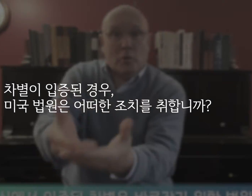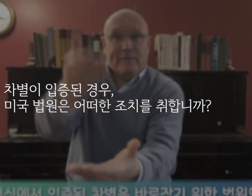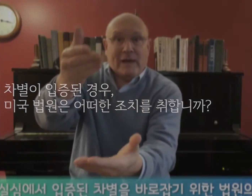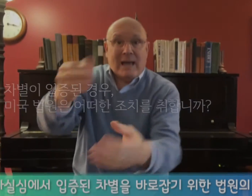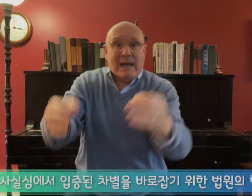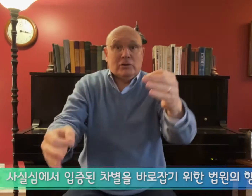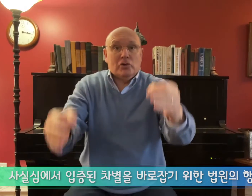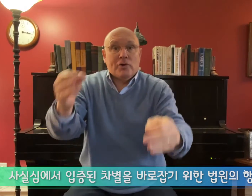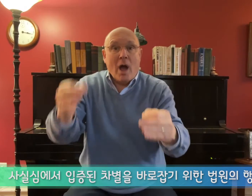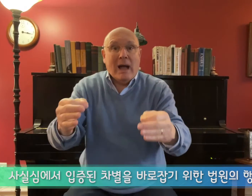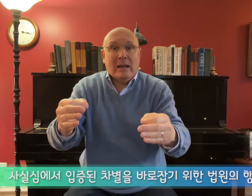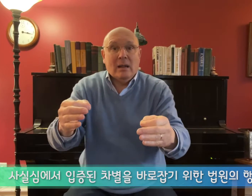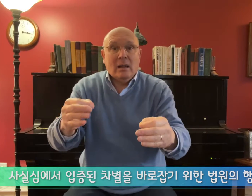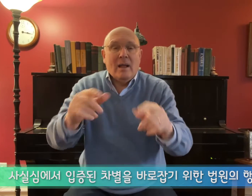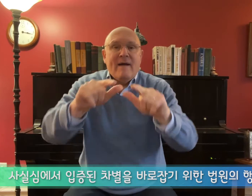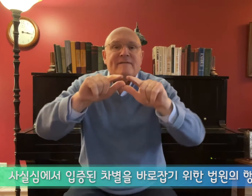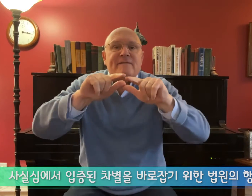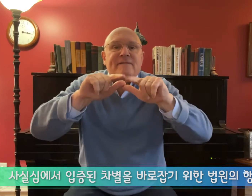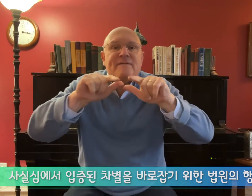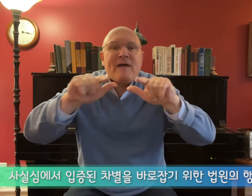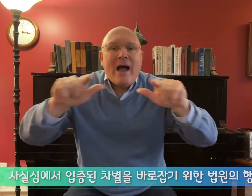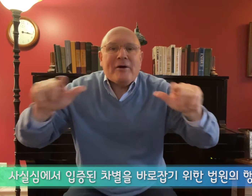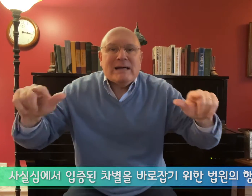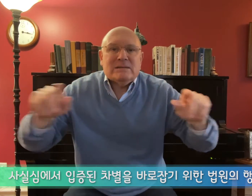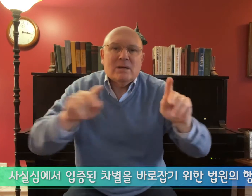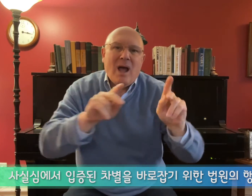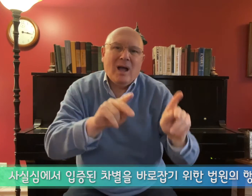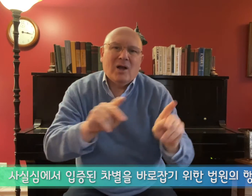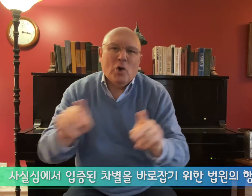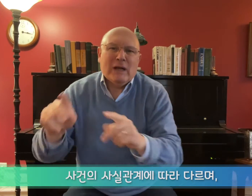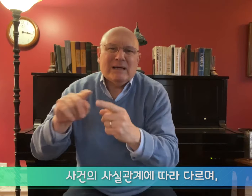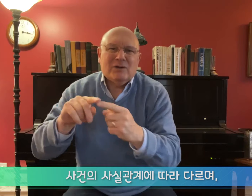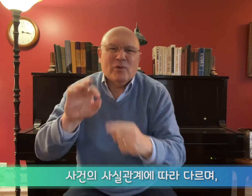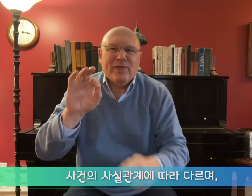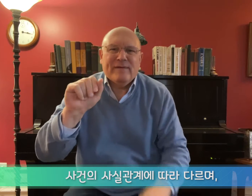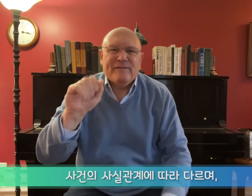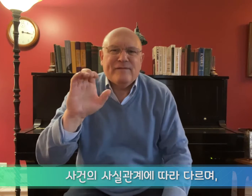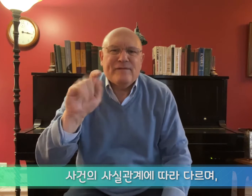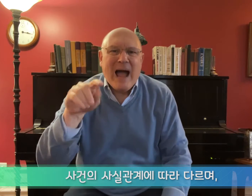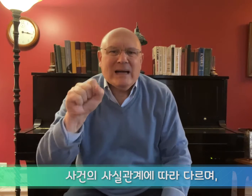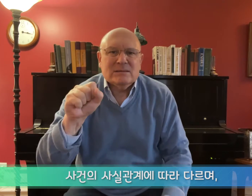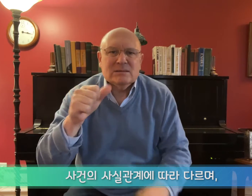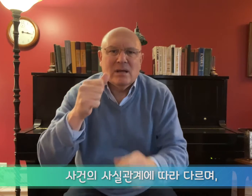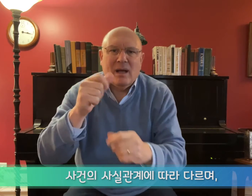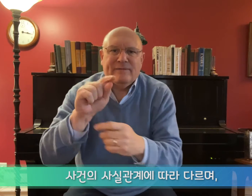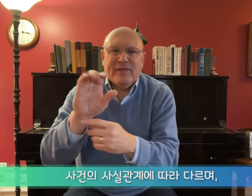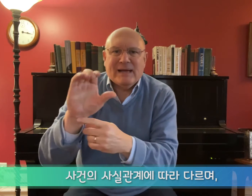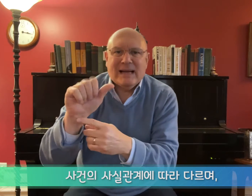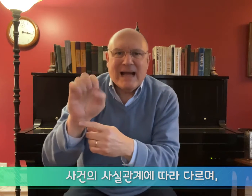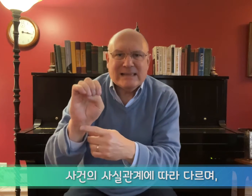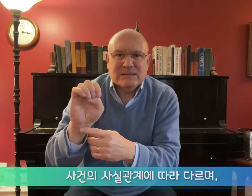Court action to remedy discrimination proven at trial varies according to the facts of the